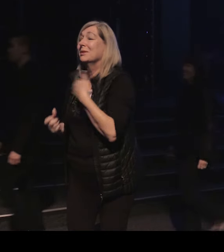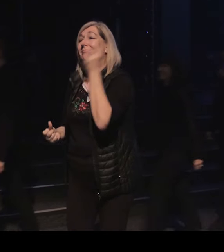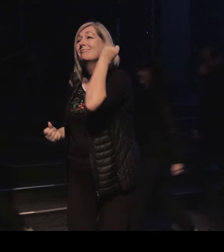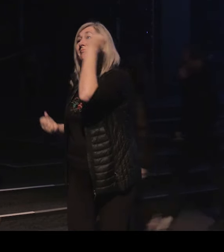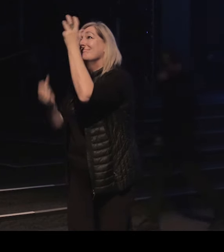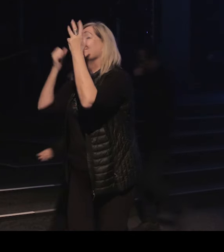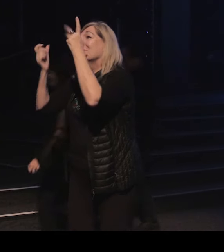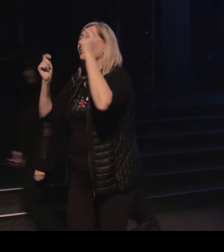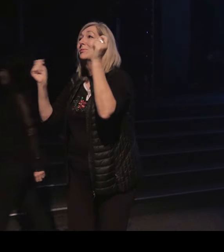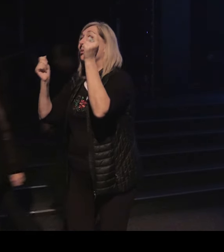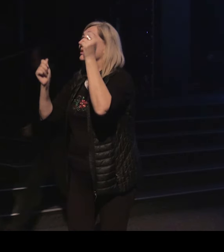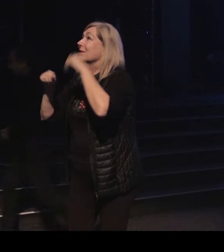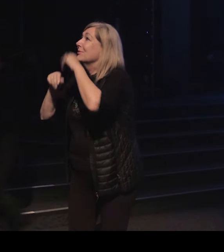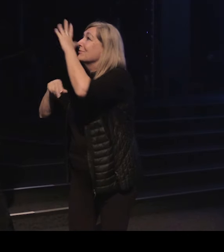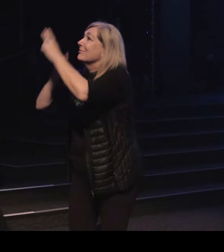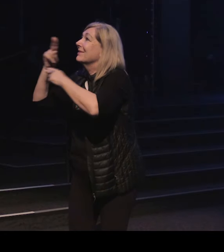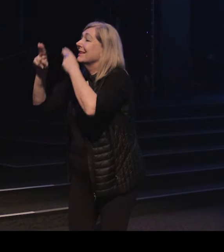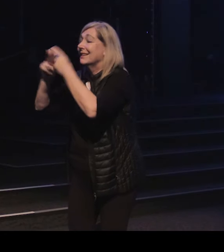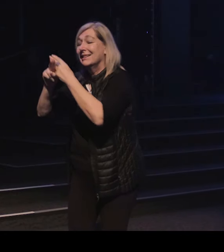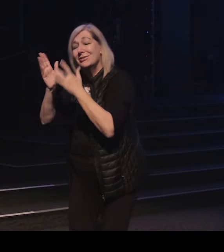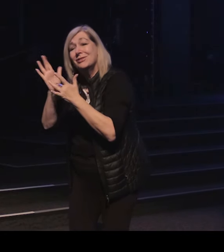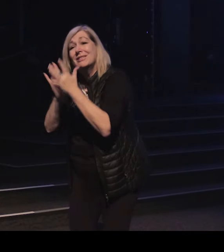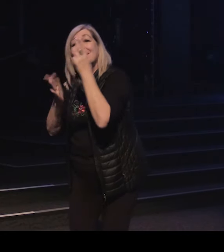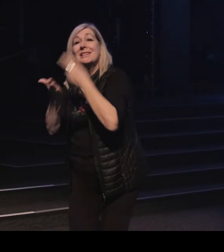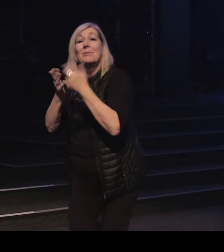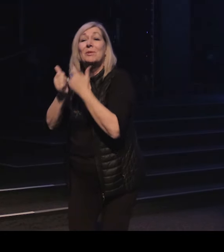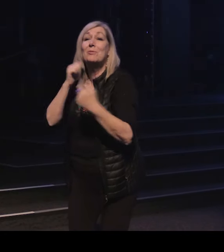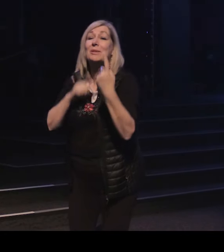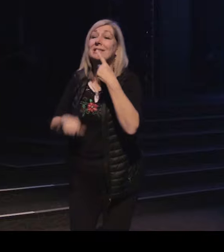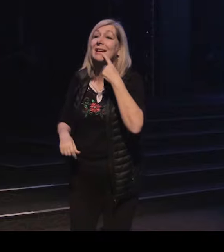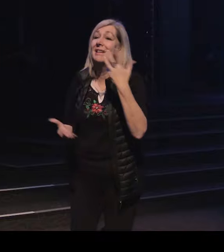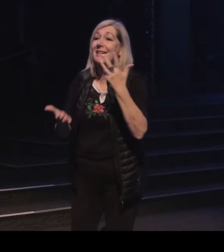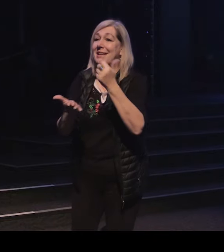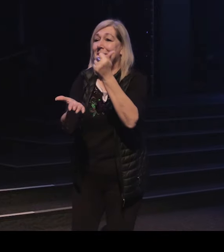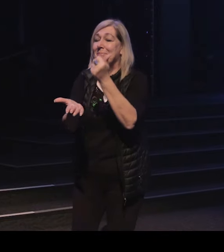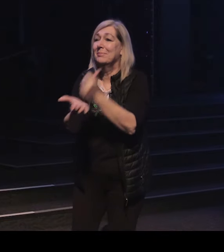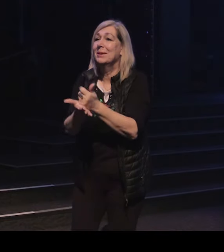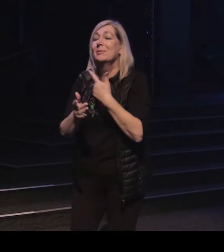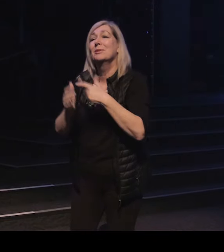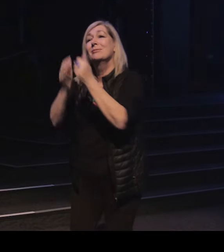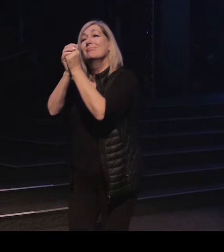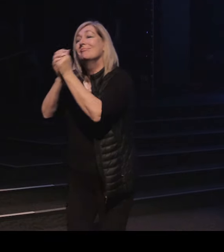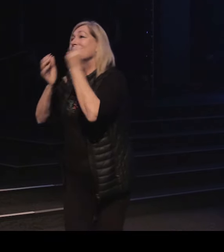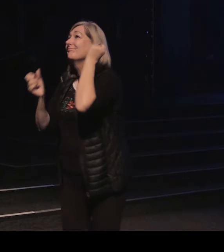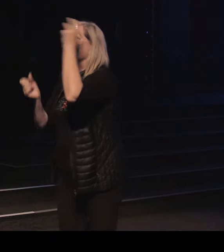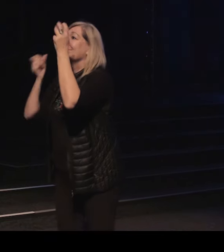In Jesus' name, and everyone said, amen. Come on, let's worship the Lord together.